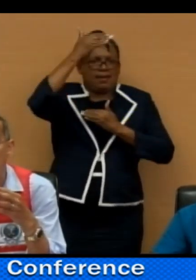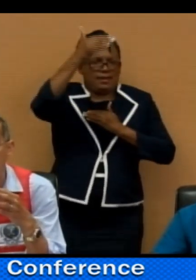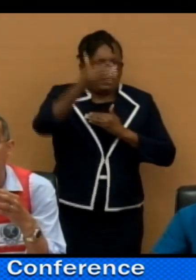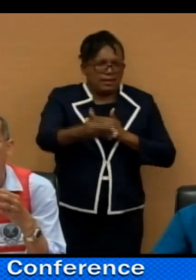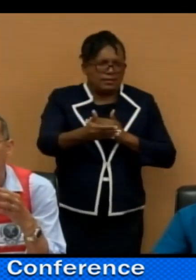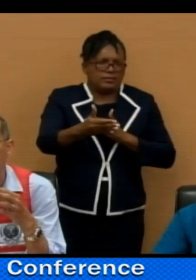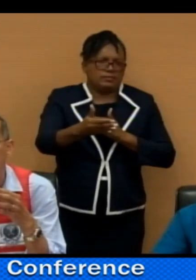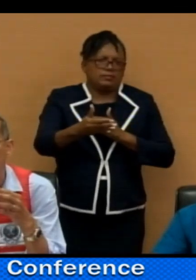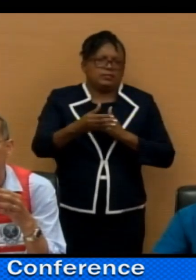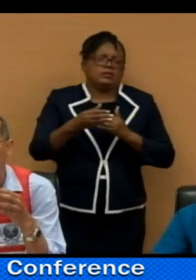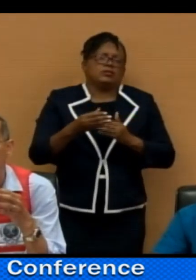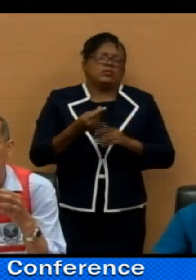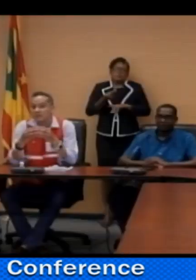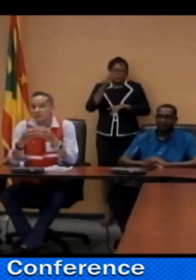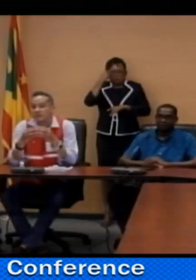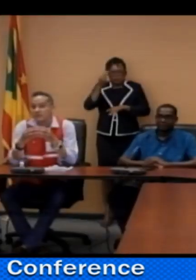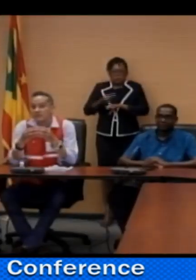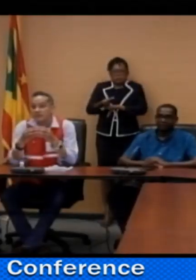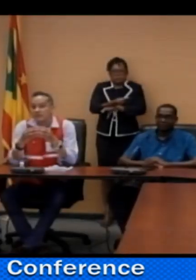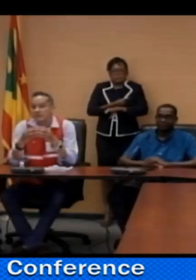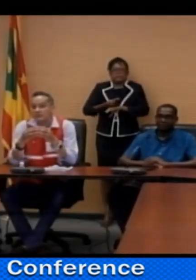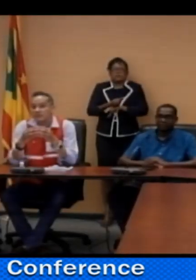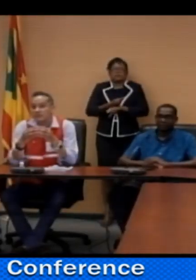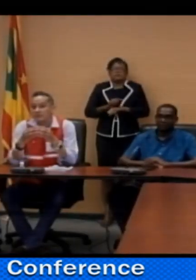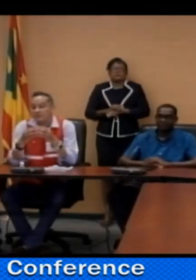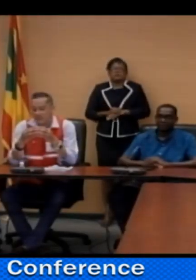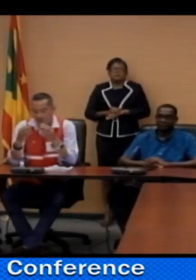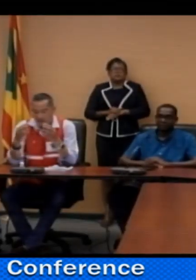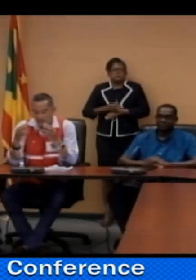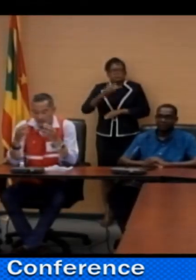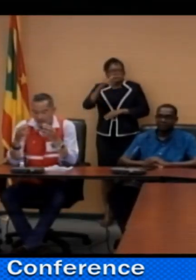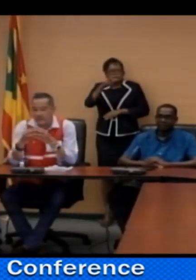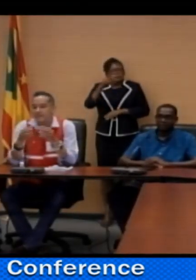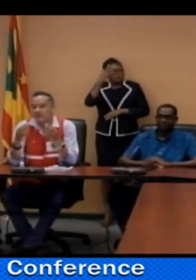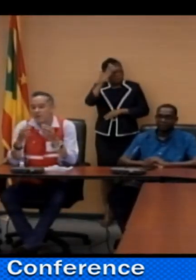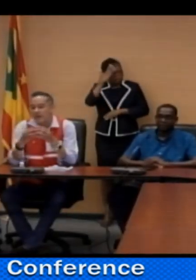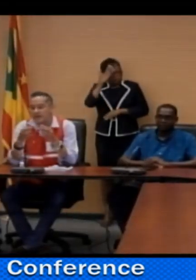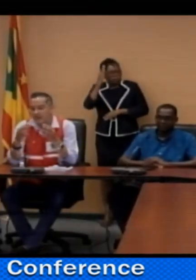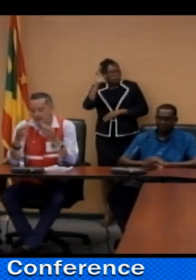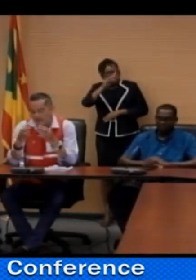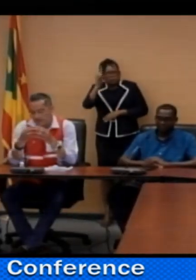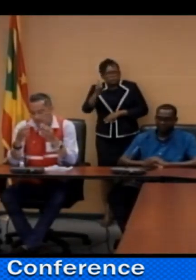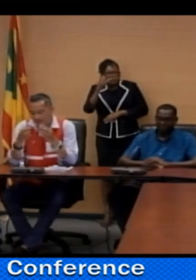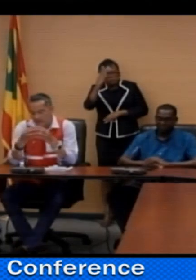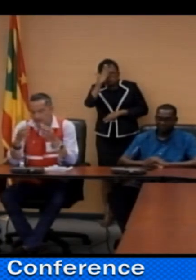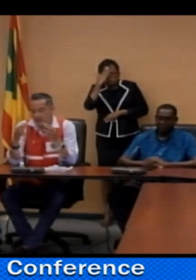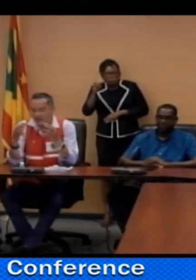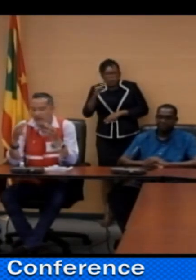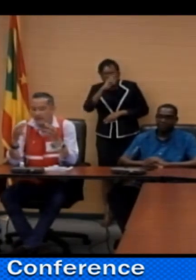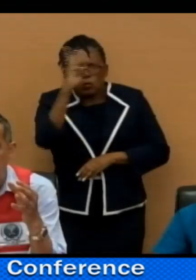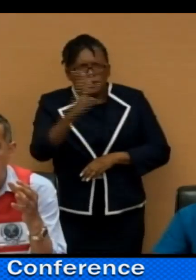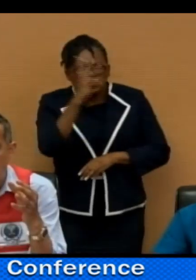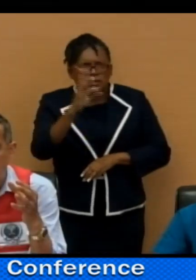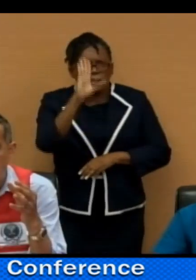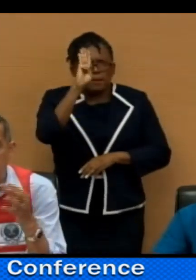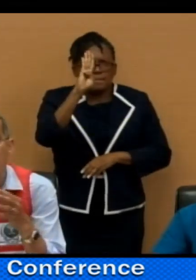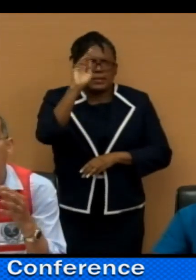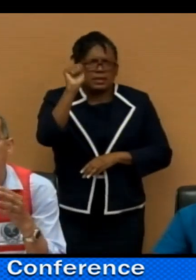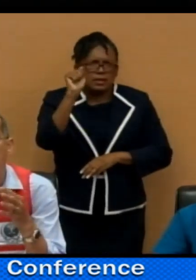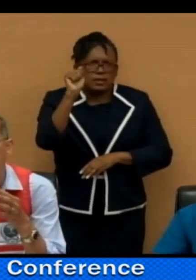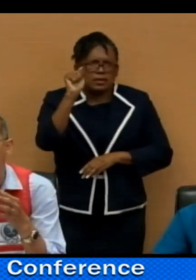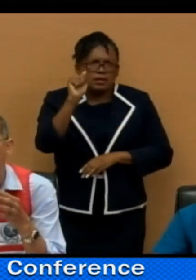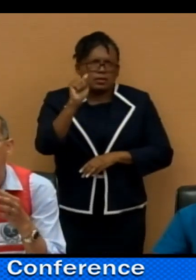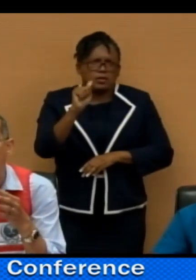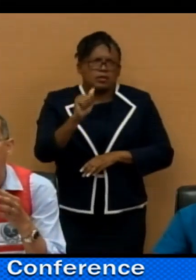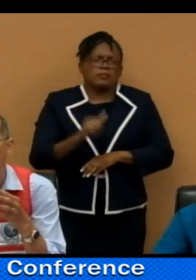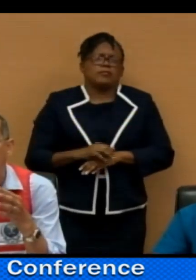as possible. What's up next to the exemption for Wednesday? The exemption for Wednesday is simply because at this point